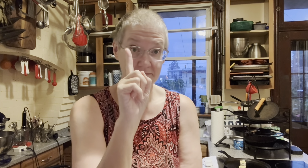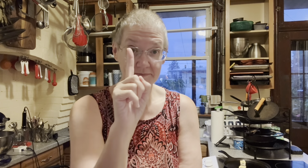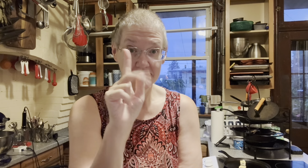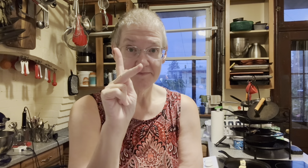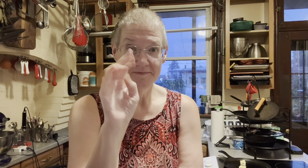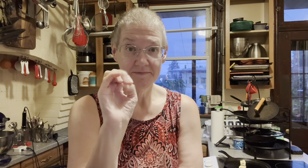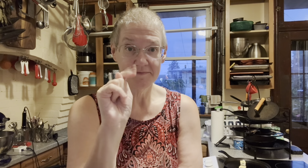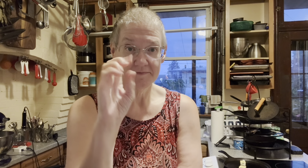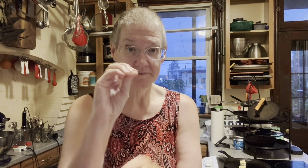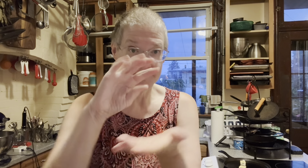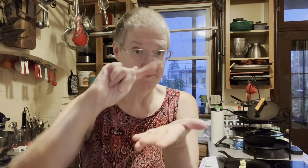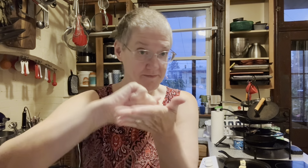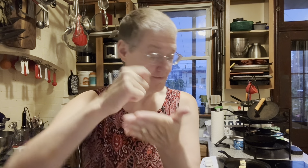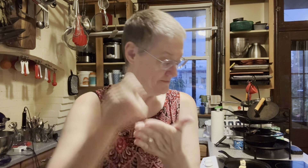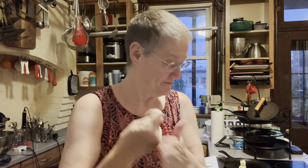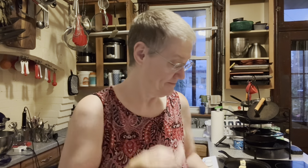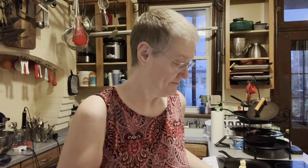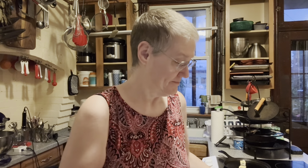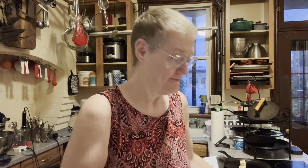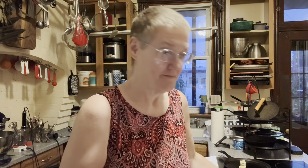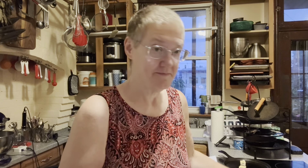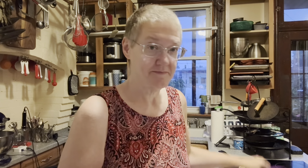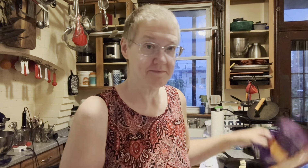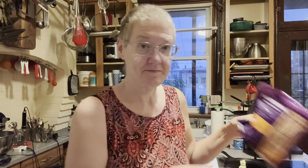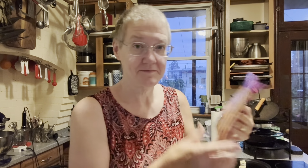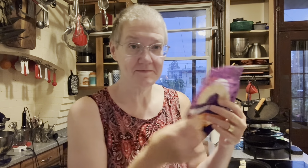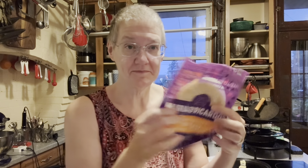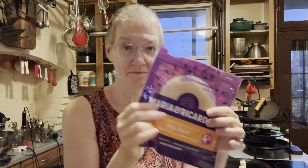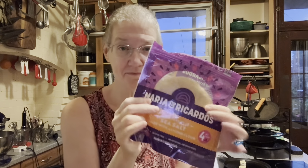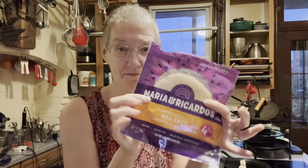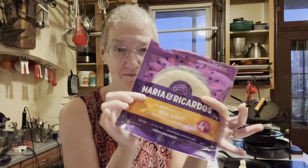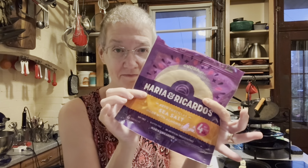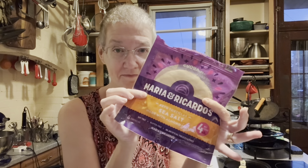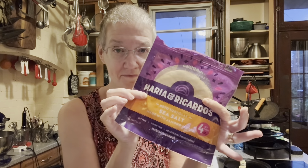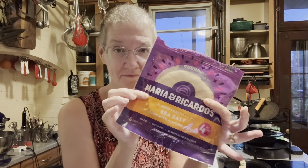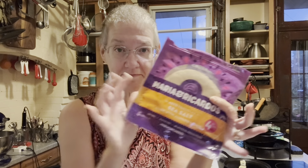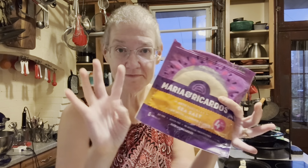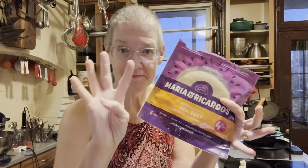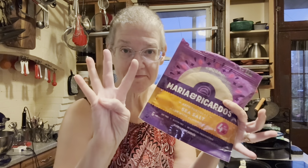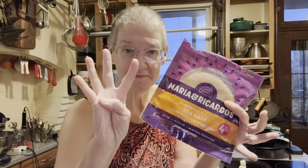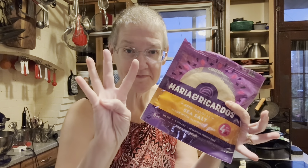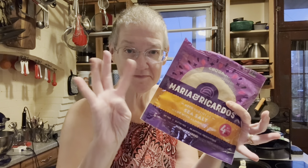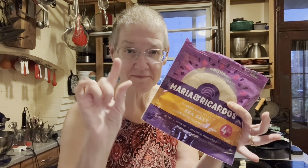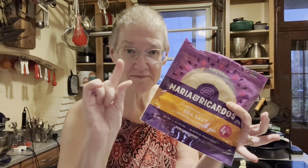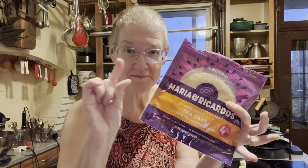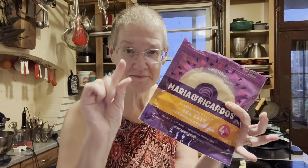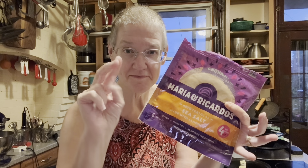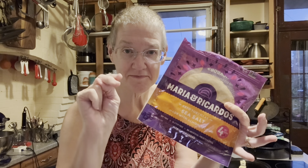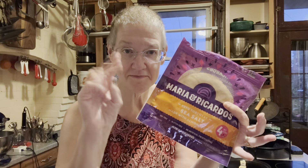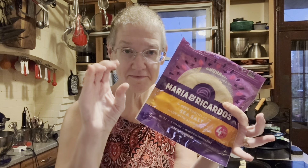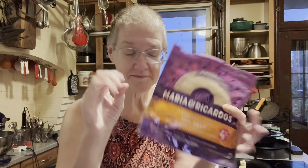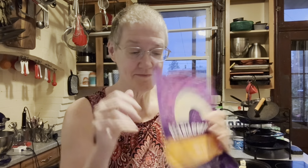for breakfast. I'm going to use 1 keto almond flour tortilla. It has 4 grams of net